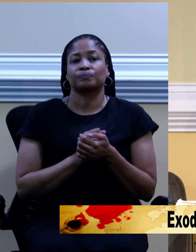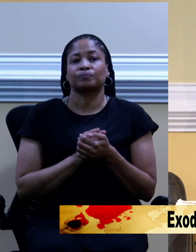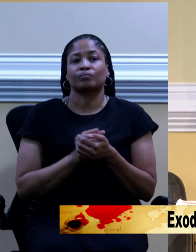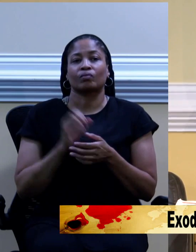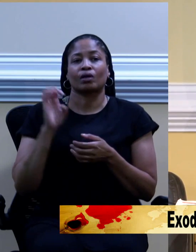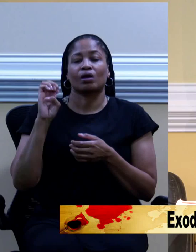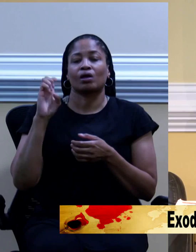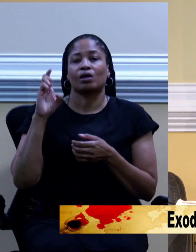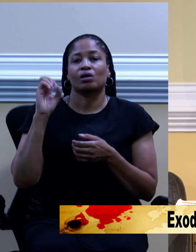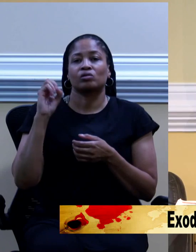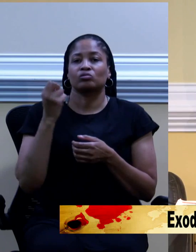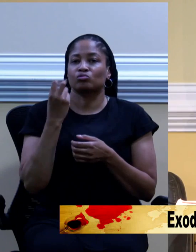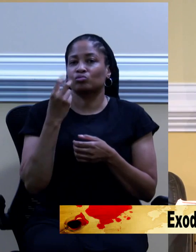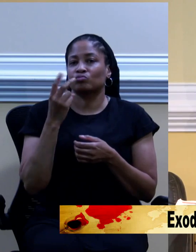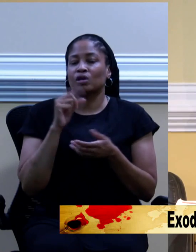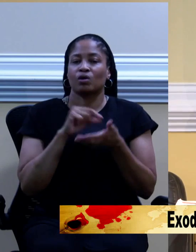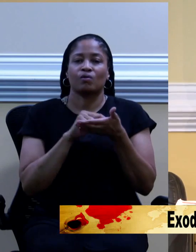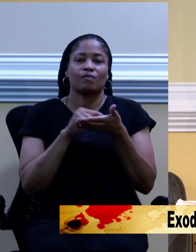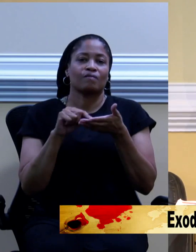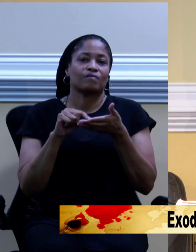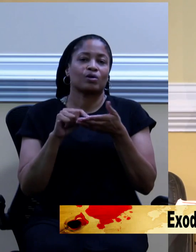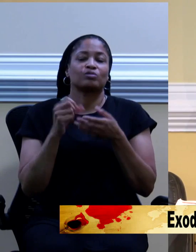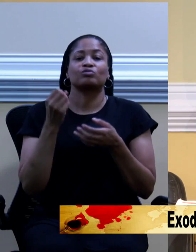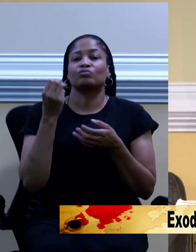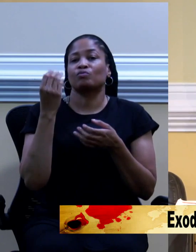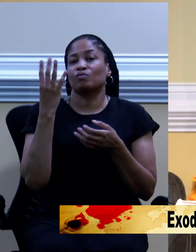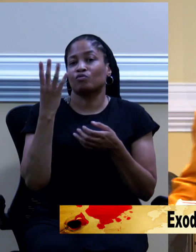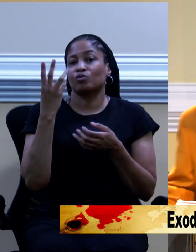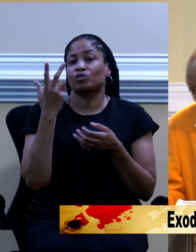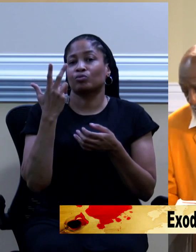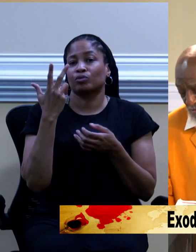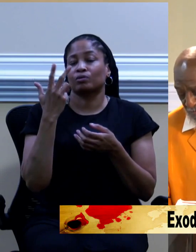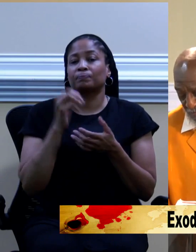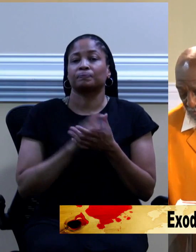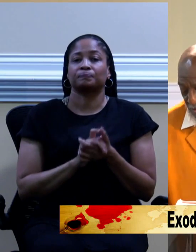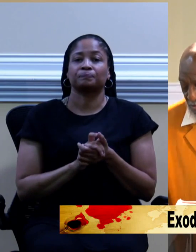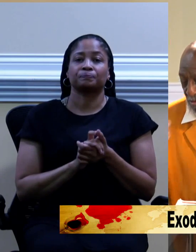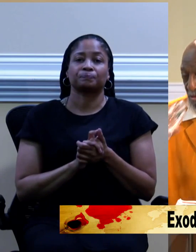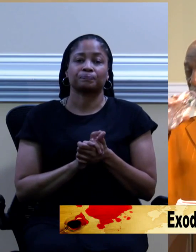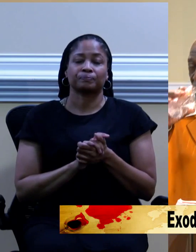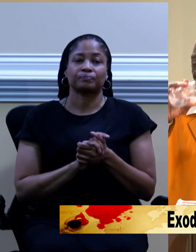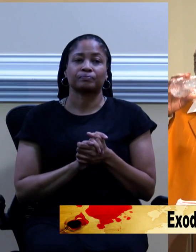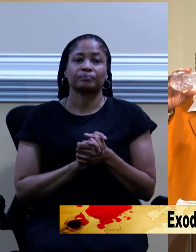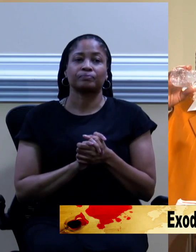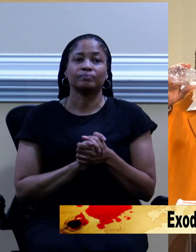and 43. Exodus 12 and 43.